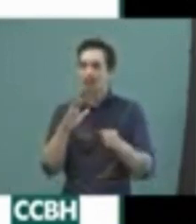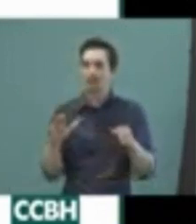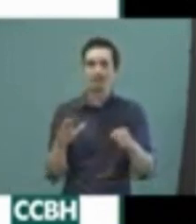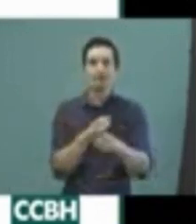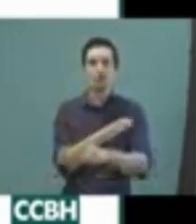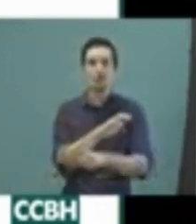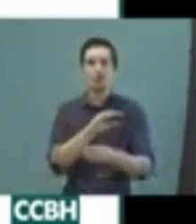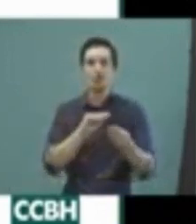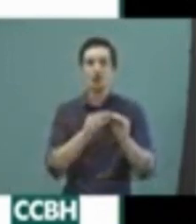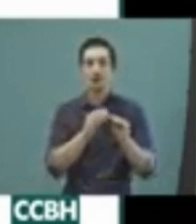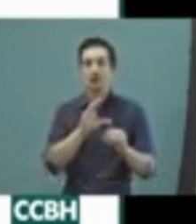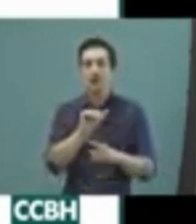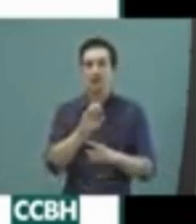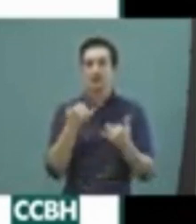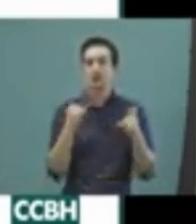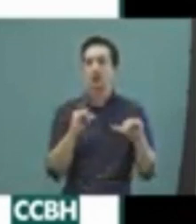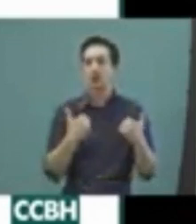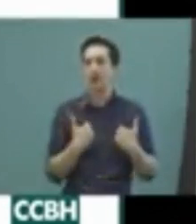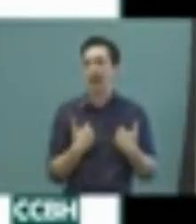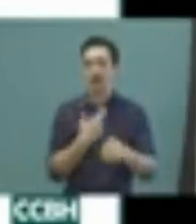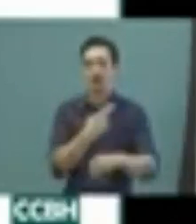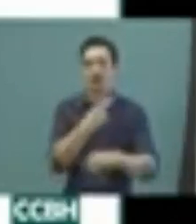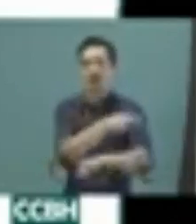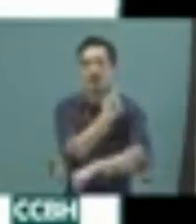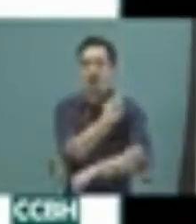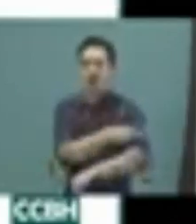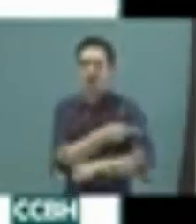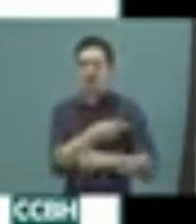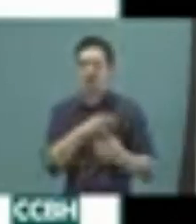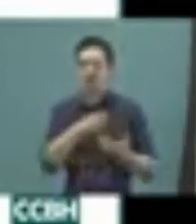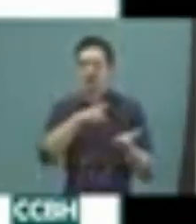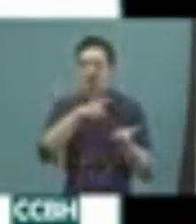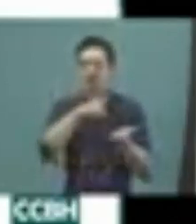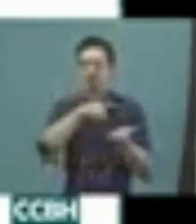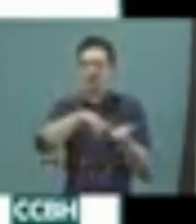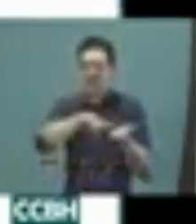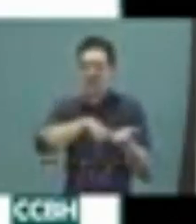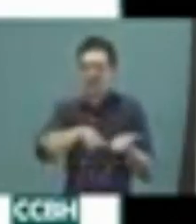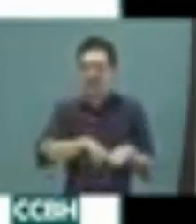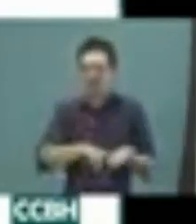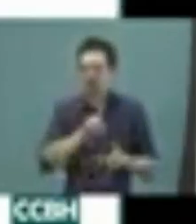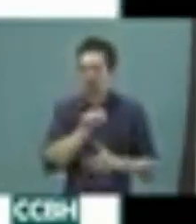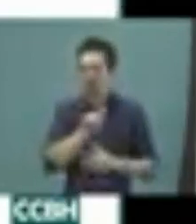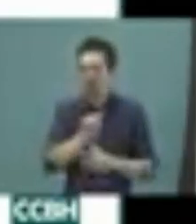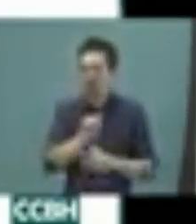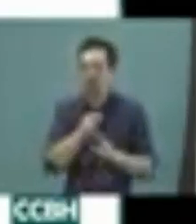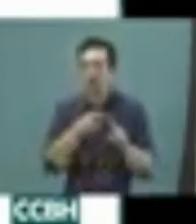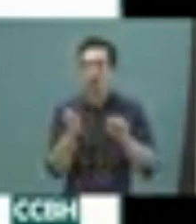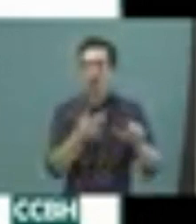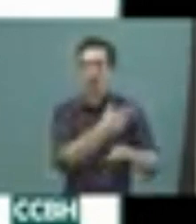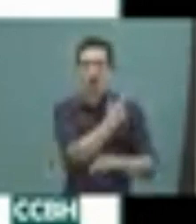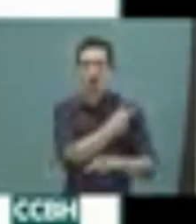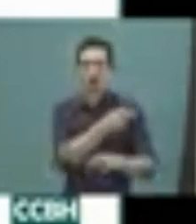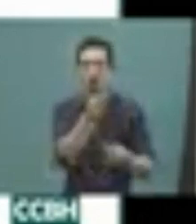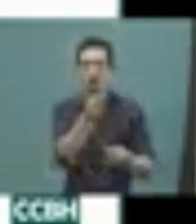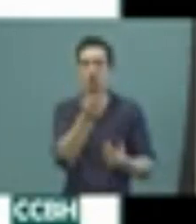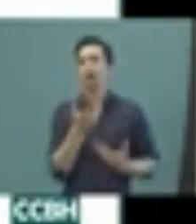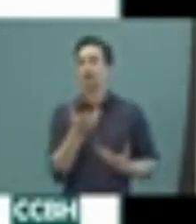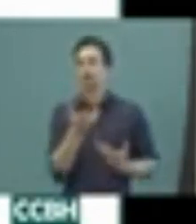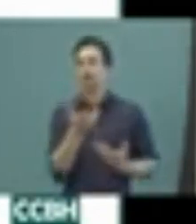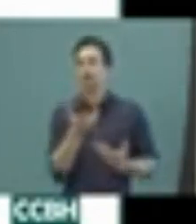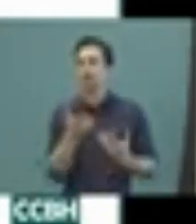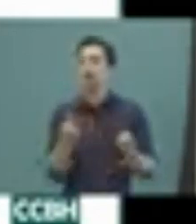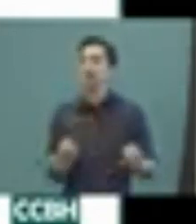have hospitalization data for all of the cases that have been reported to us. There are several points